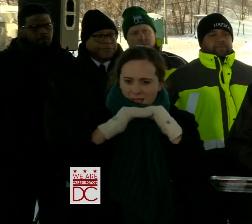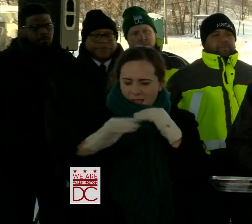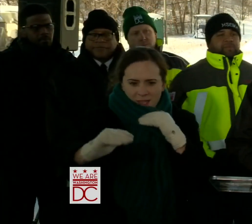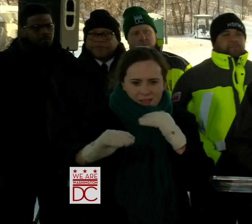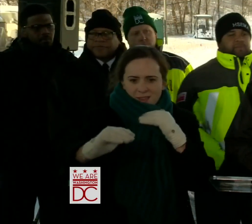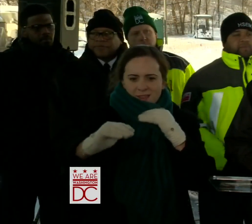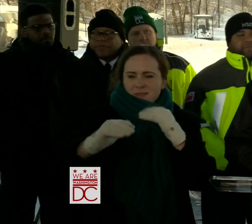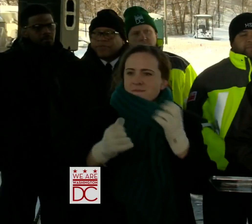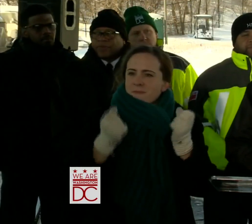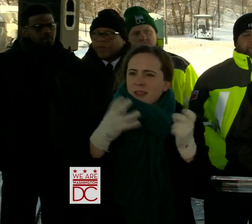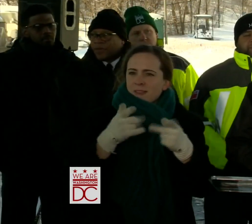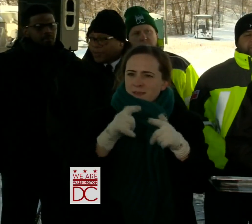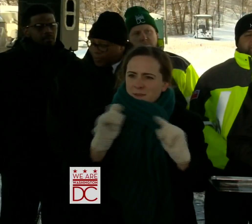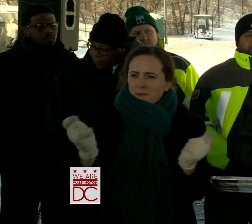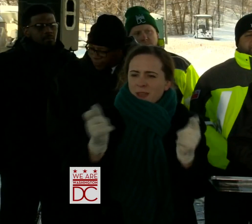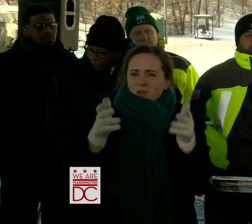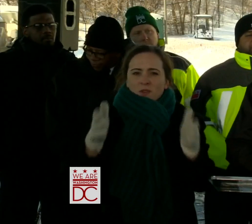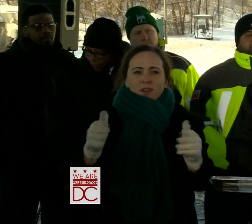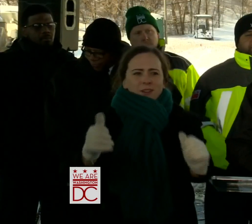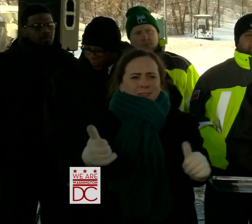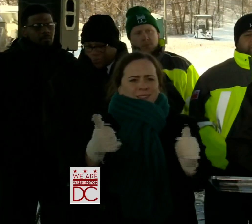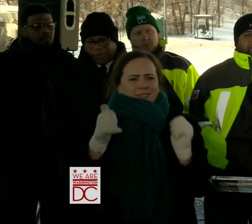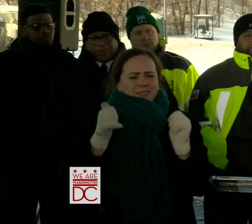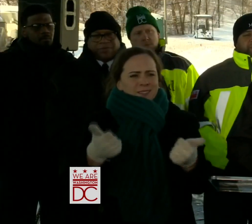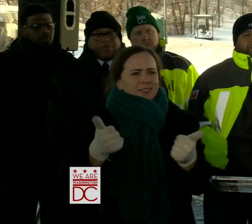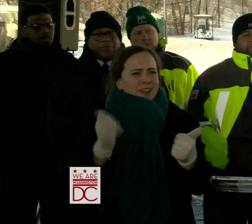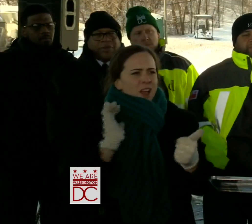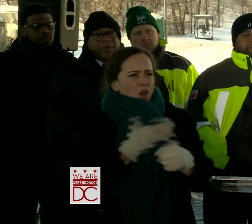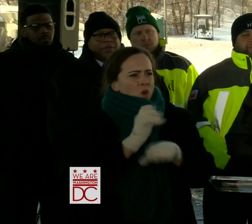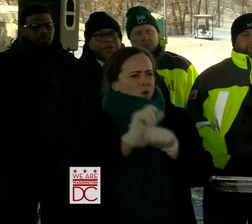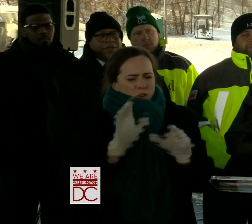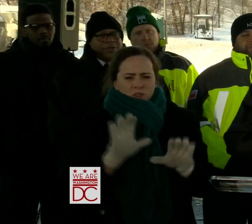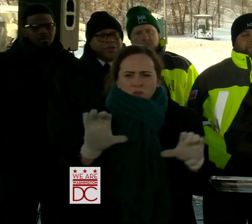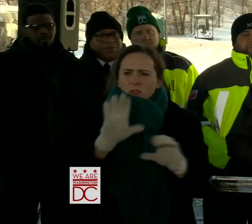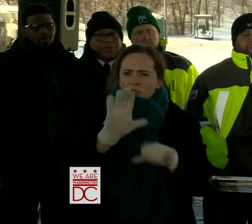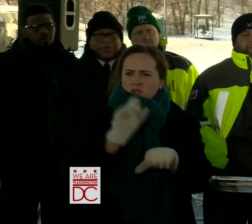major roads. That's a good thing. Our crews are doing their jobs.